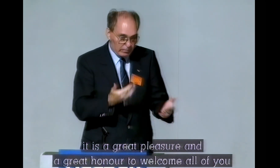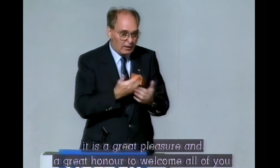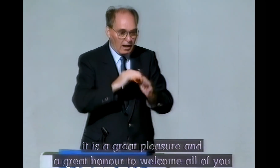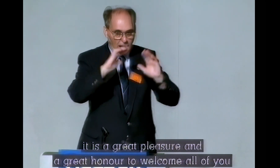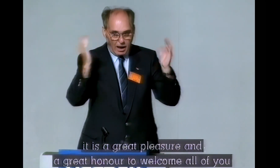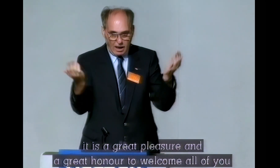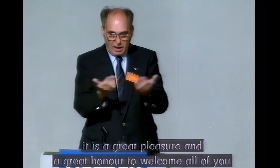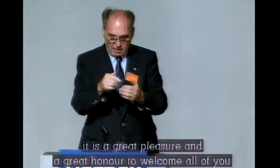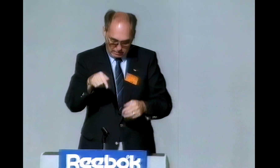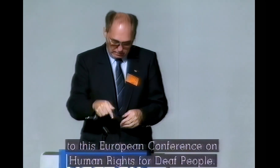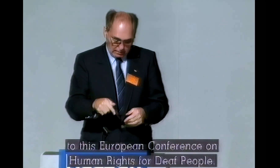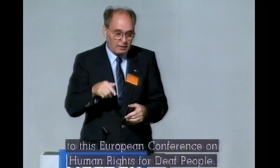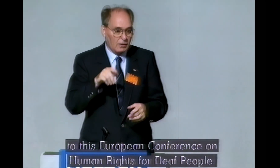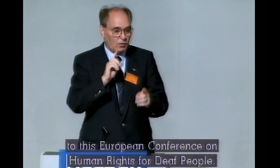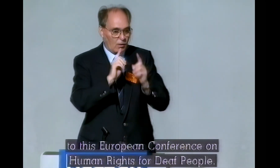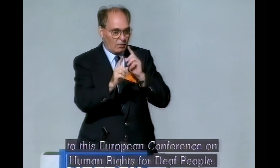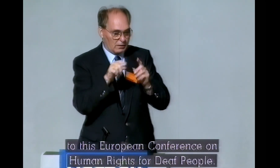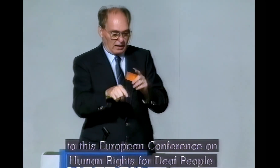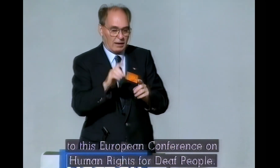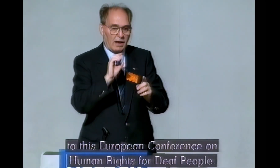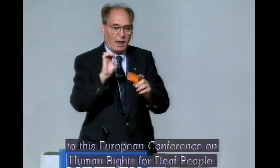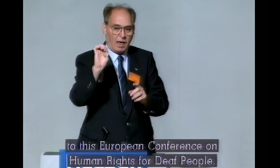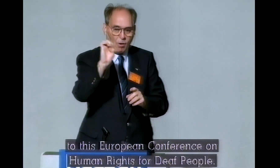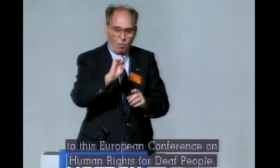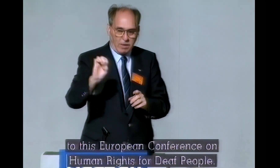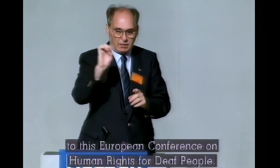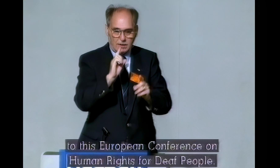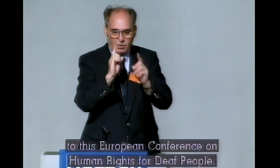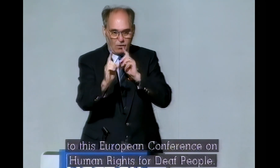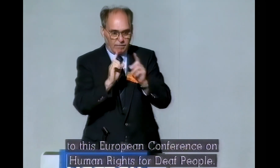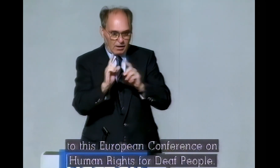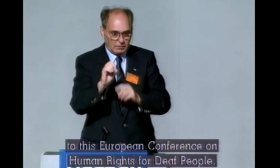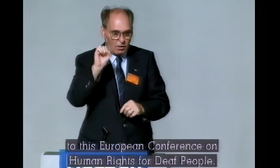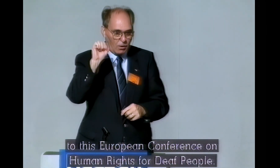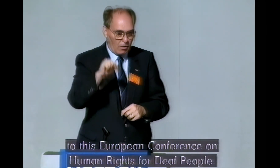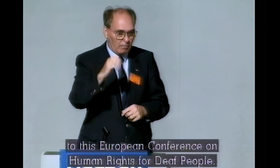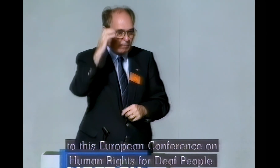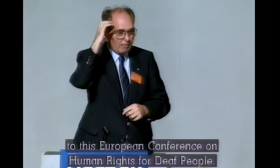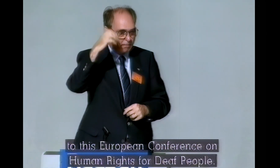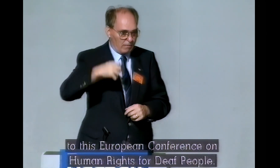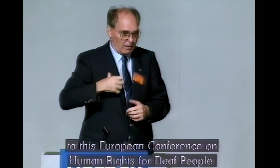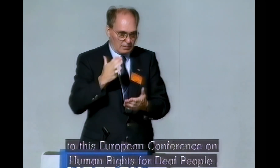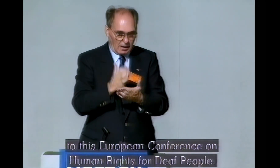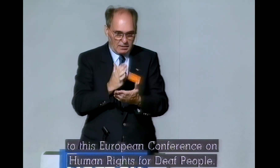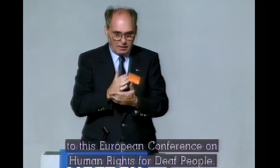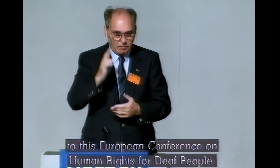welcome all of you to this European Conference on Human Rights for Deaf People.